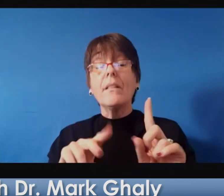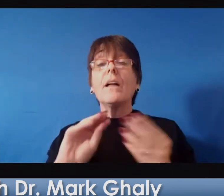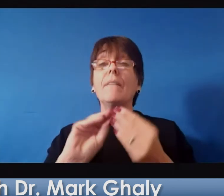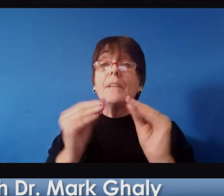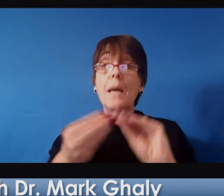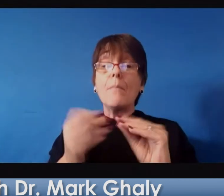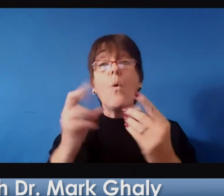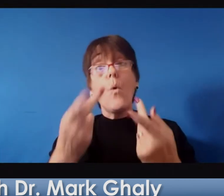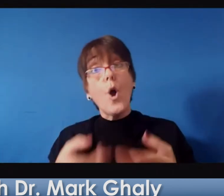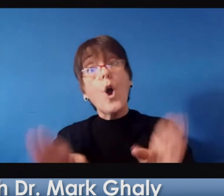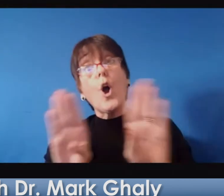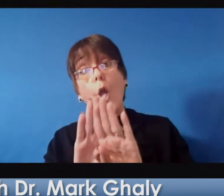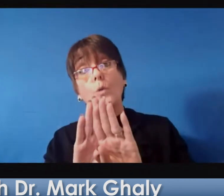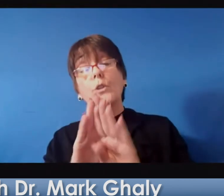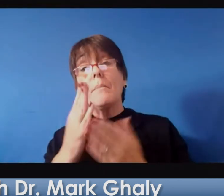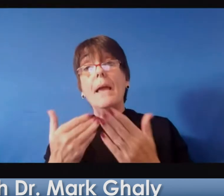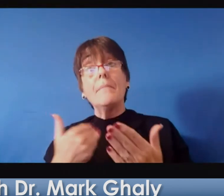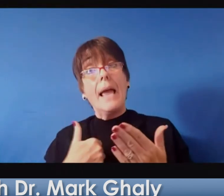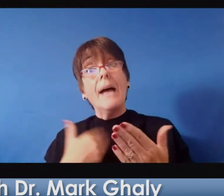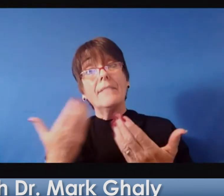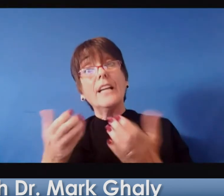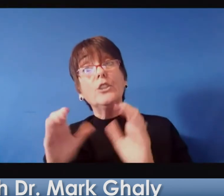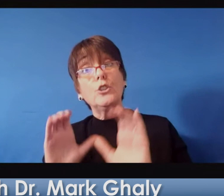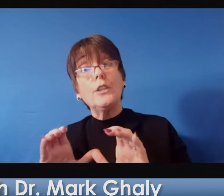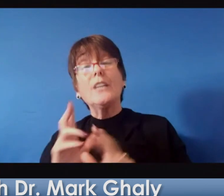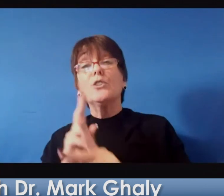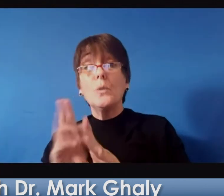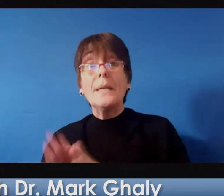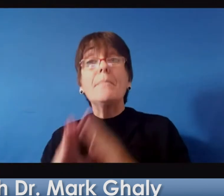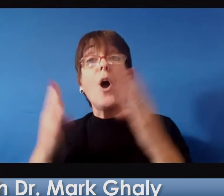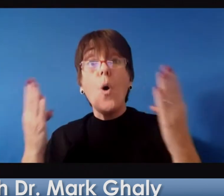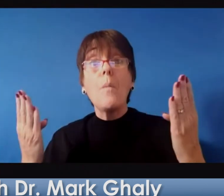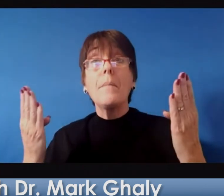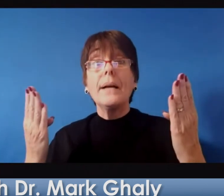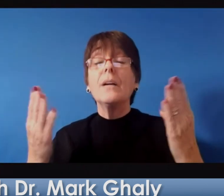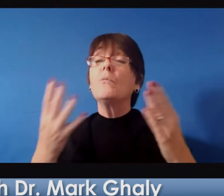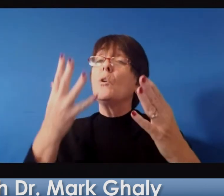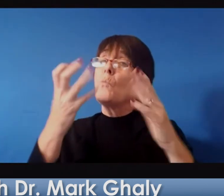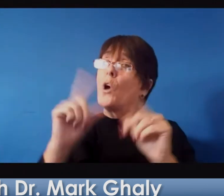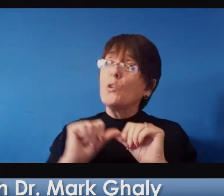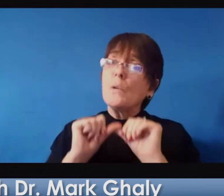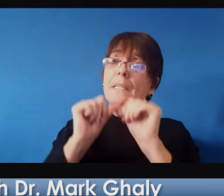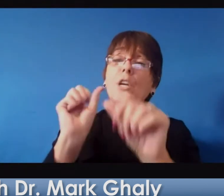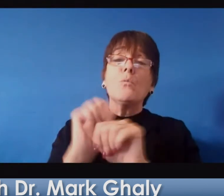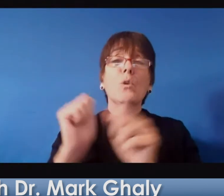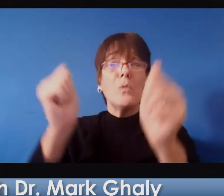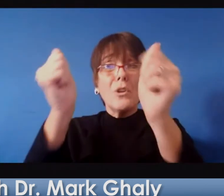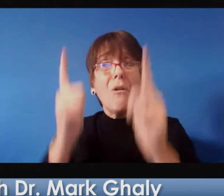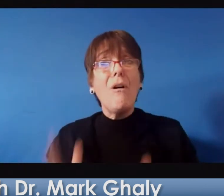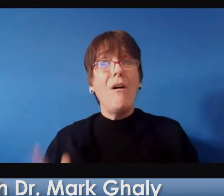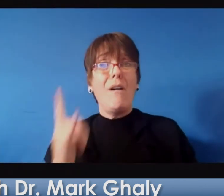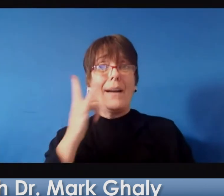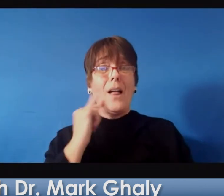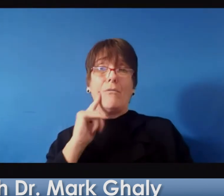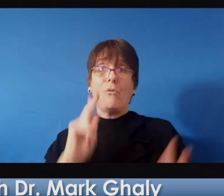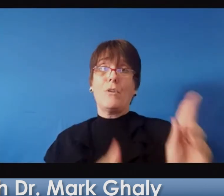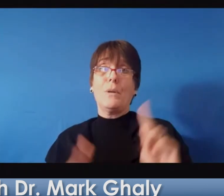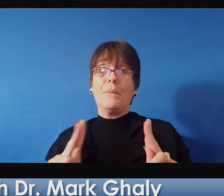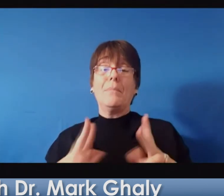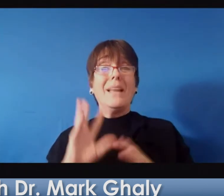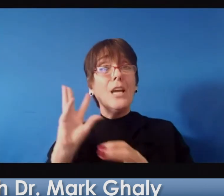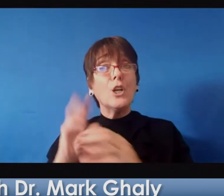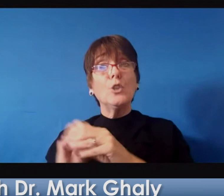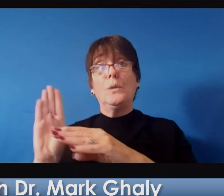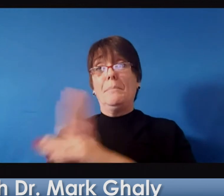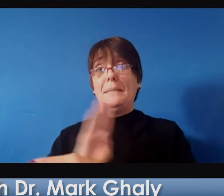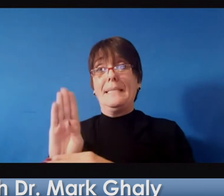closure may have a chance to stay open. So we want to continue to work with all Californians, including our business owners